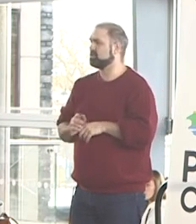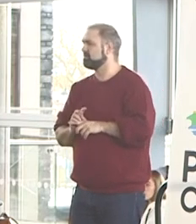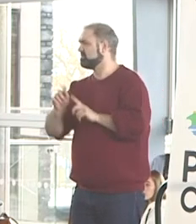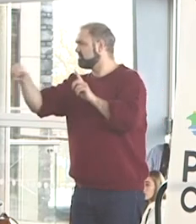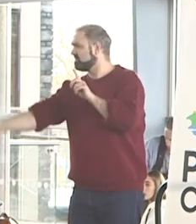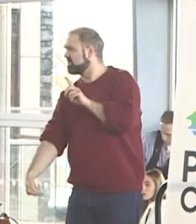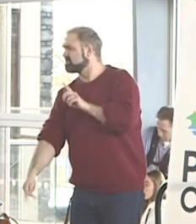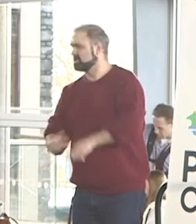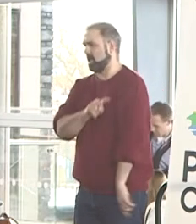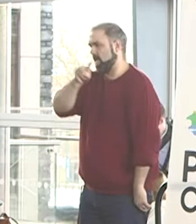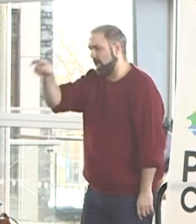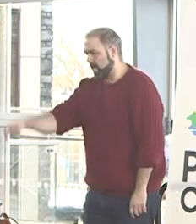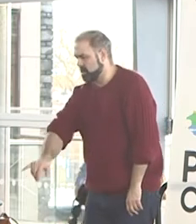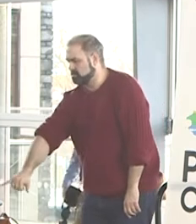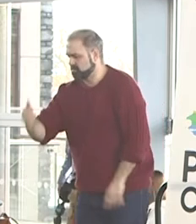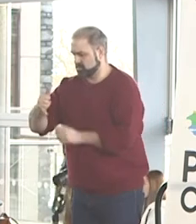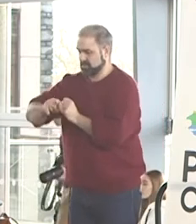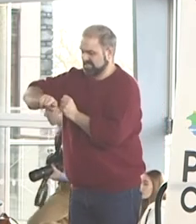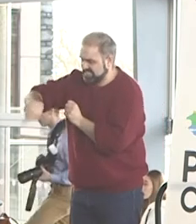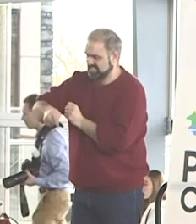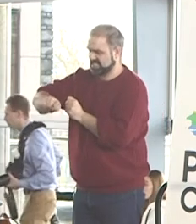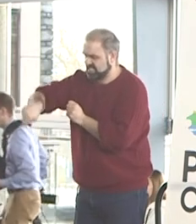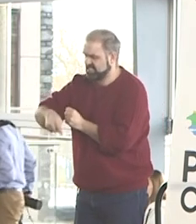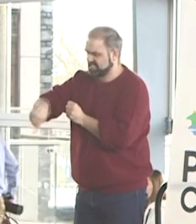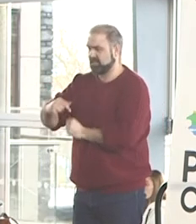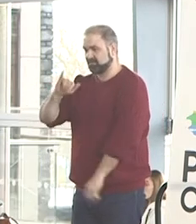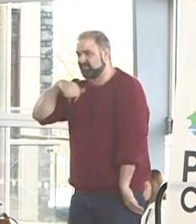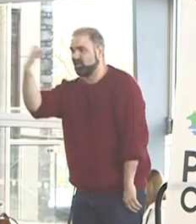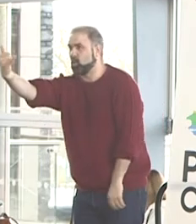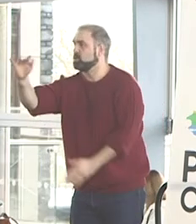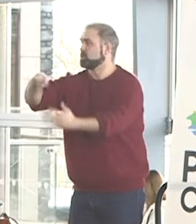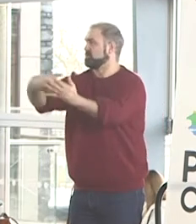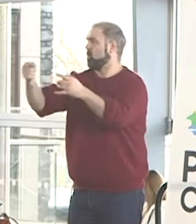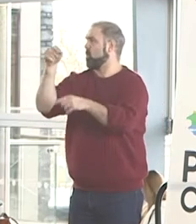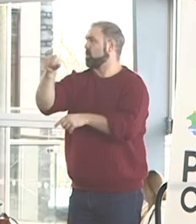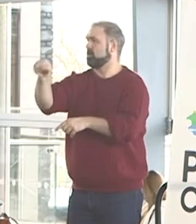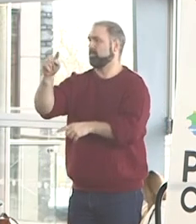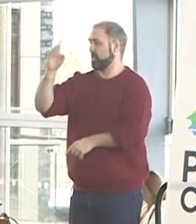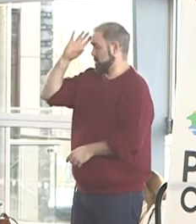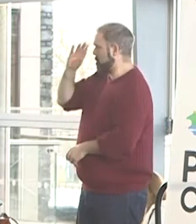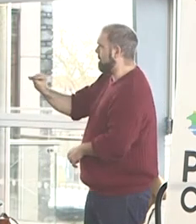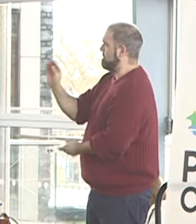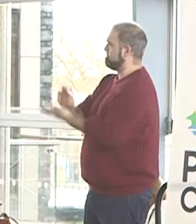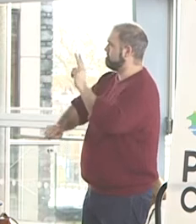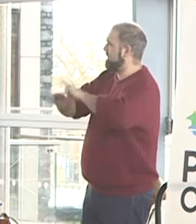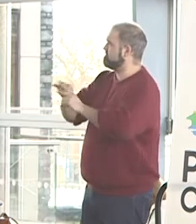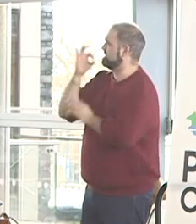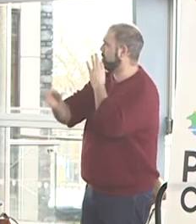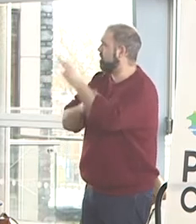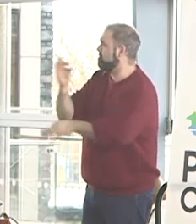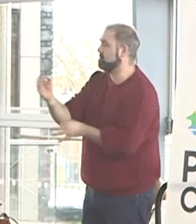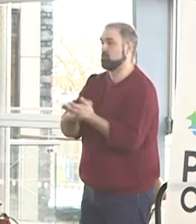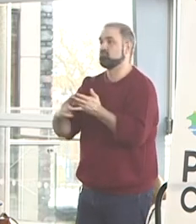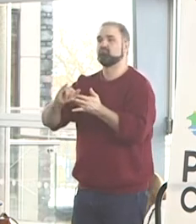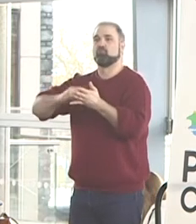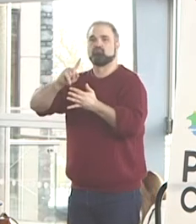call. And I phoned switchboard, and eventually they told me about parents' inquiry, and I went to Rose Robertson, then the